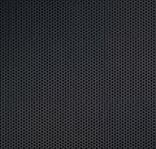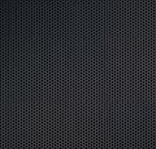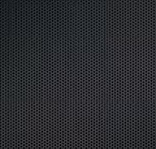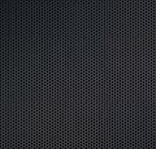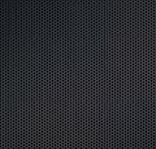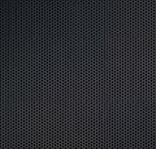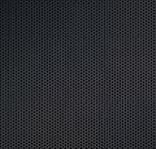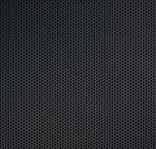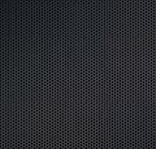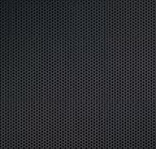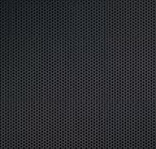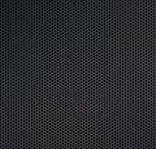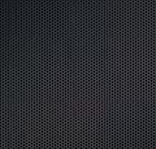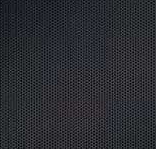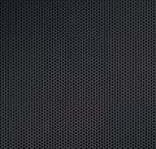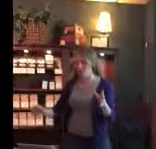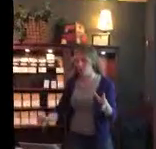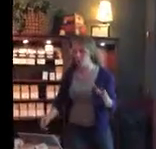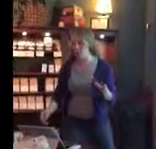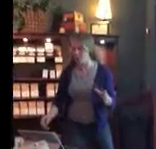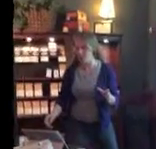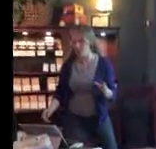You're sweeter than a woman's kiss. Question here.